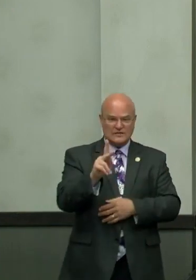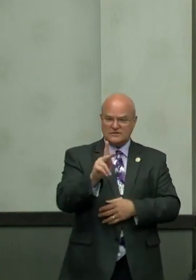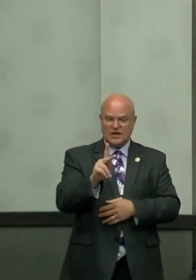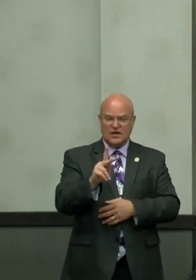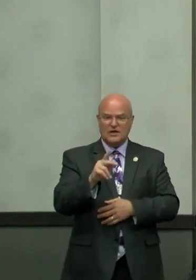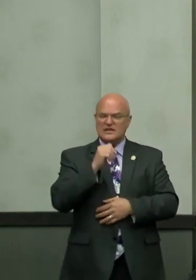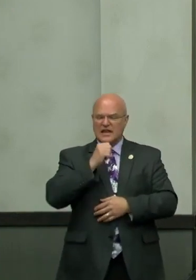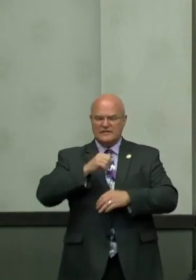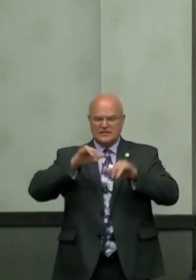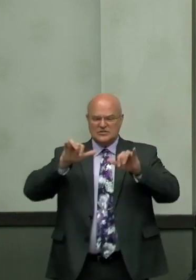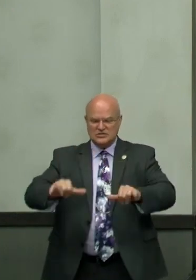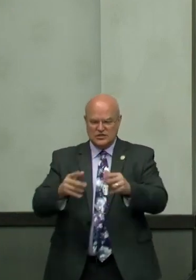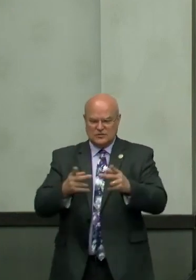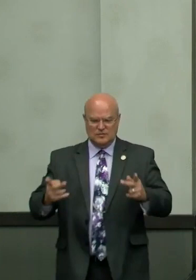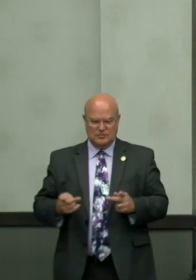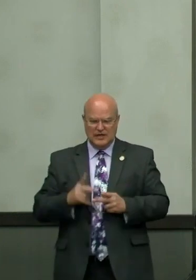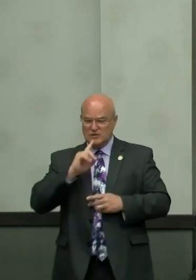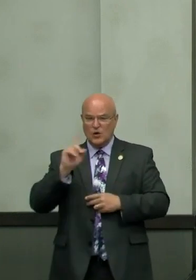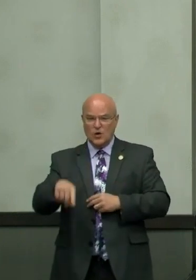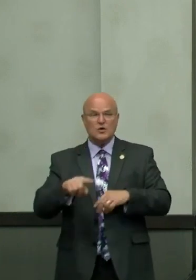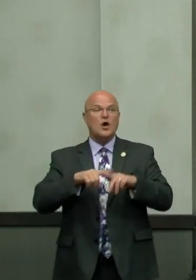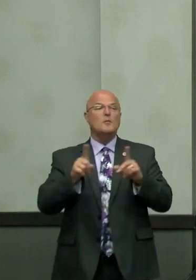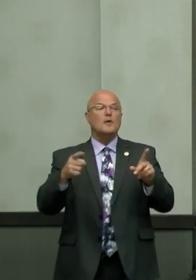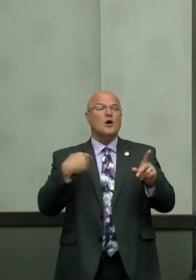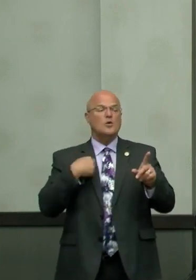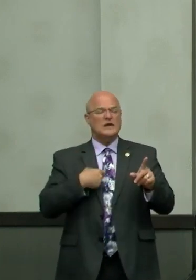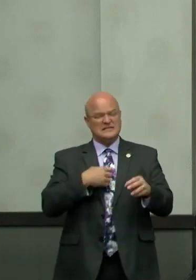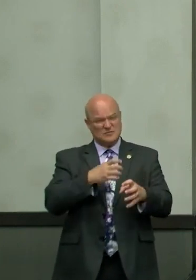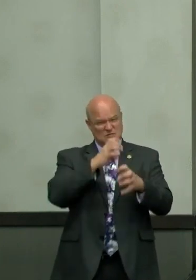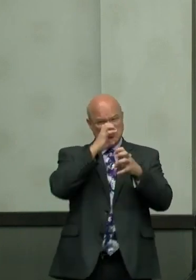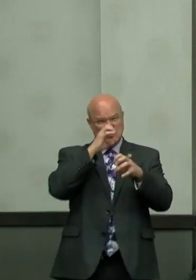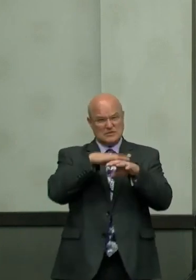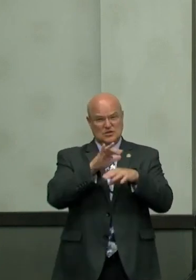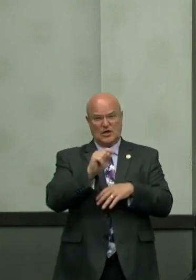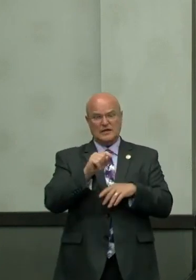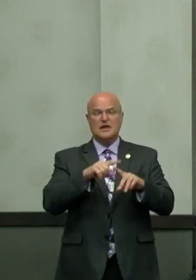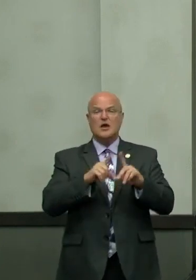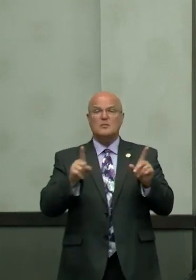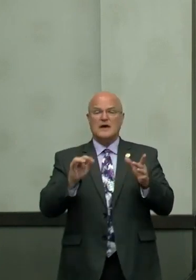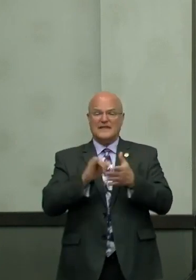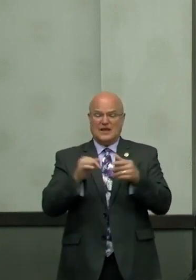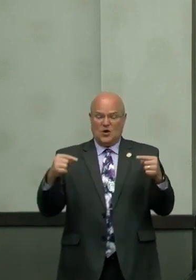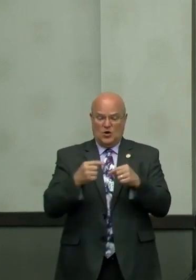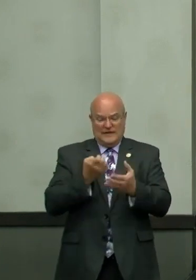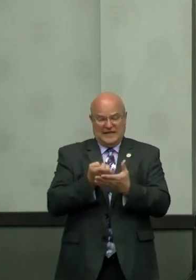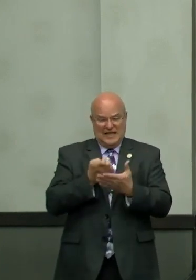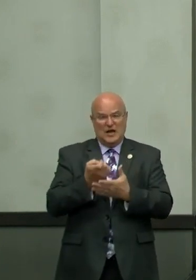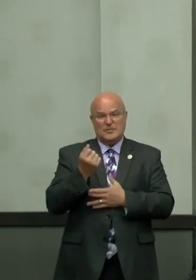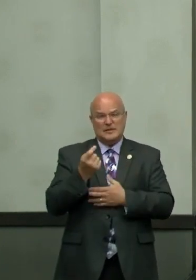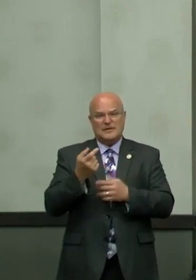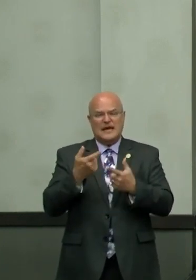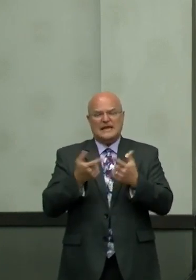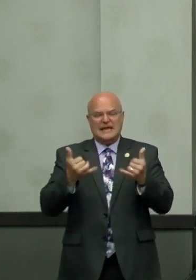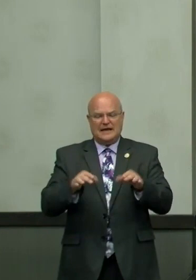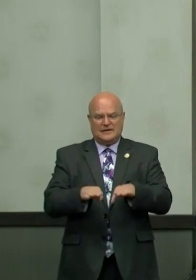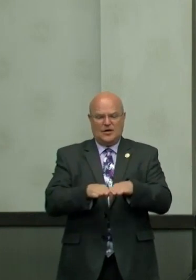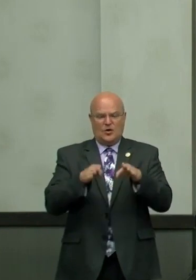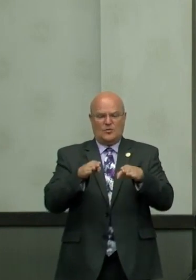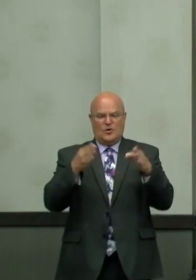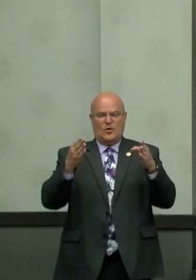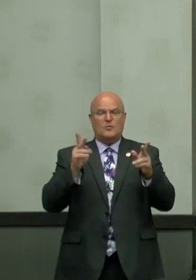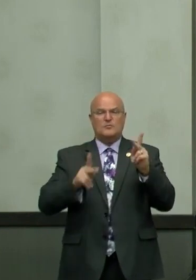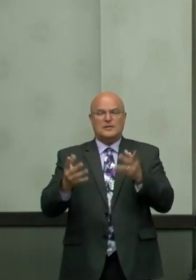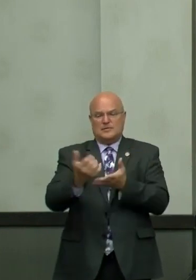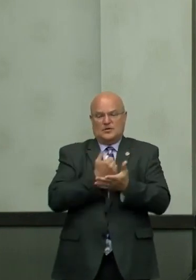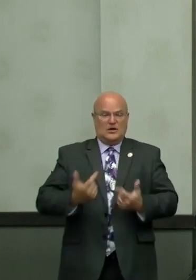have any shelter-in-place orders, but we did put restrictions on, and those hurt our economy. We're trying to lift those. People can